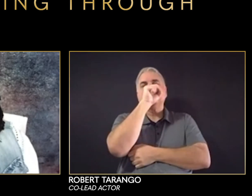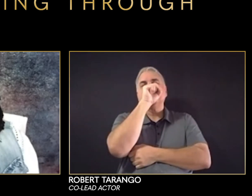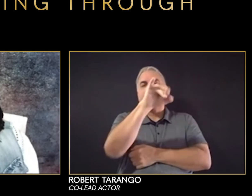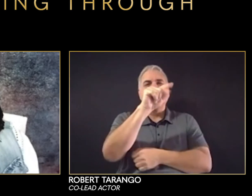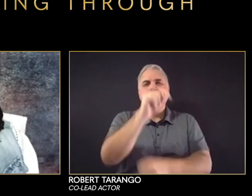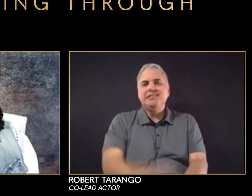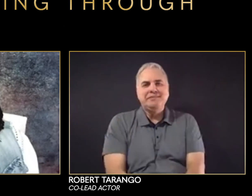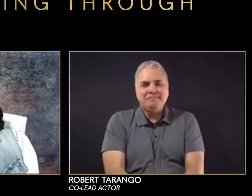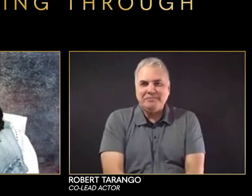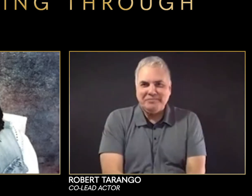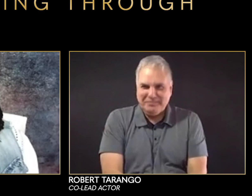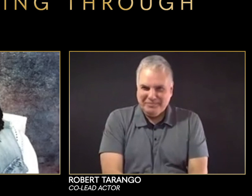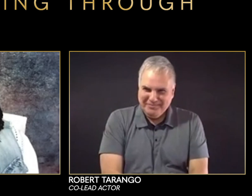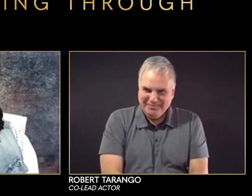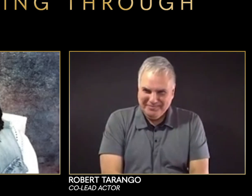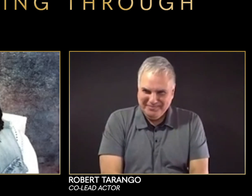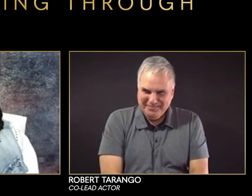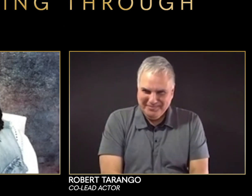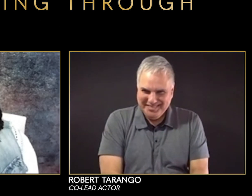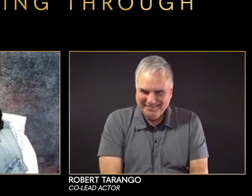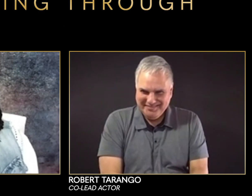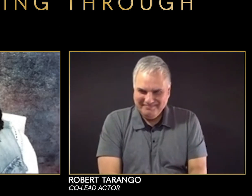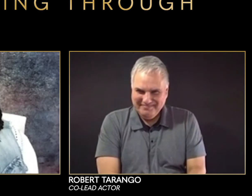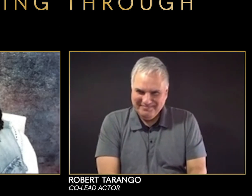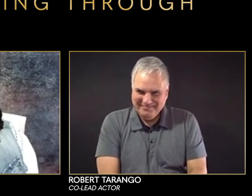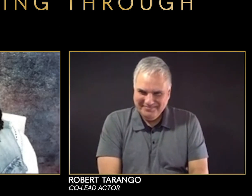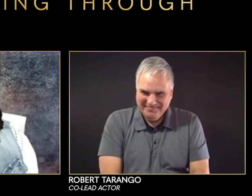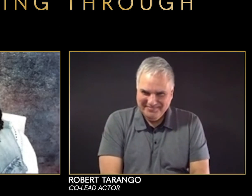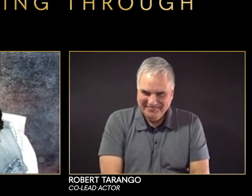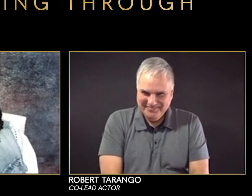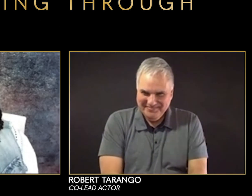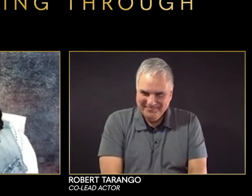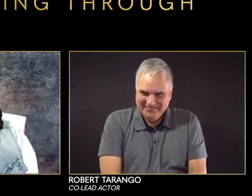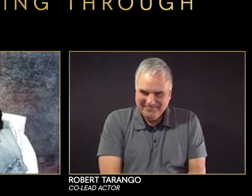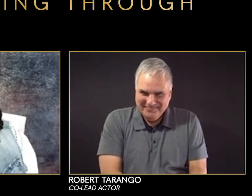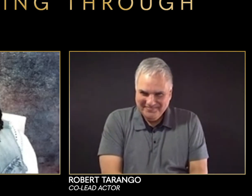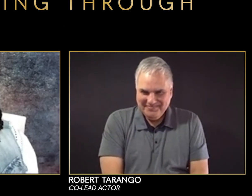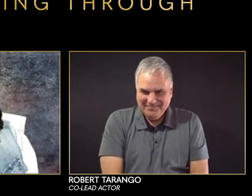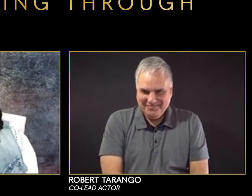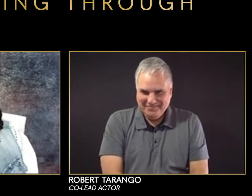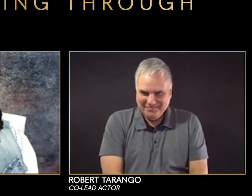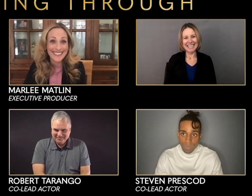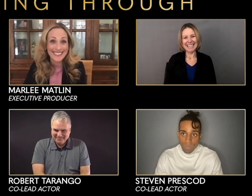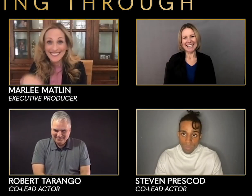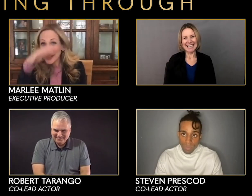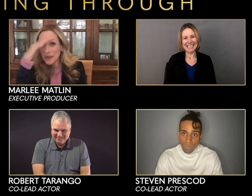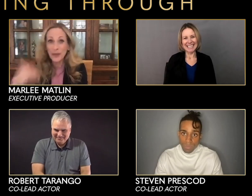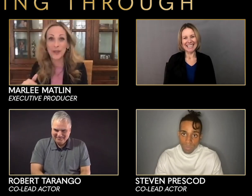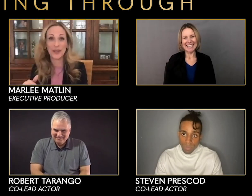I remember just the final product. I can't believe what you created, Doug.